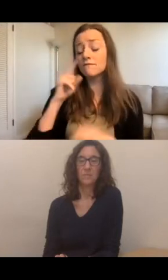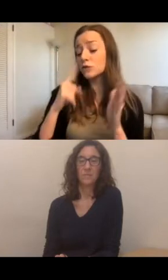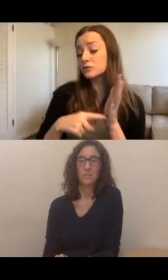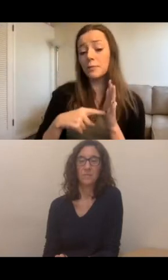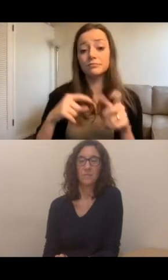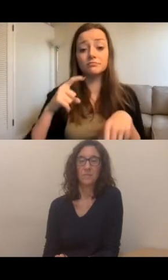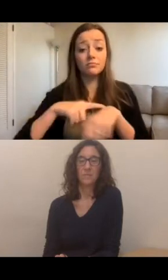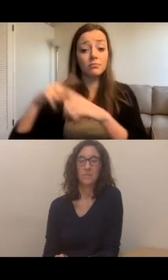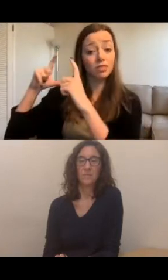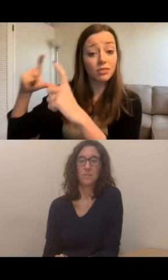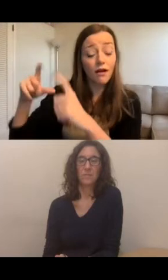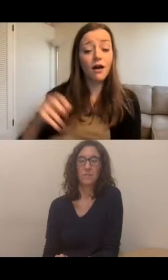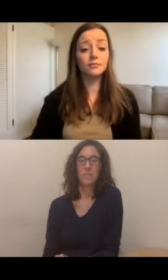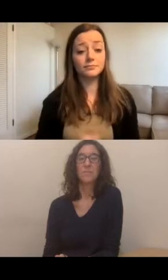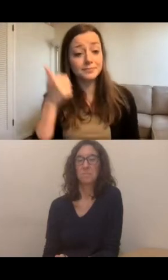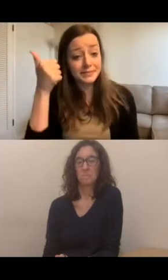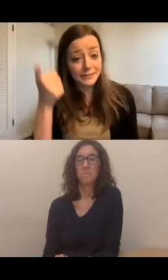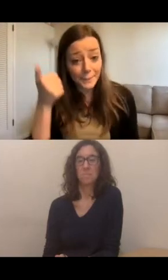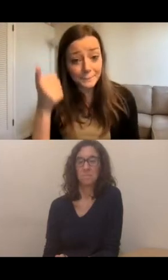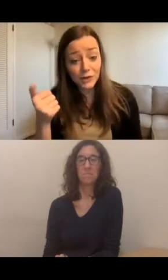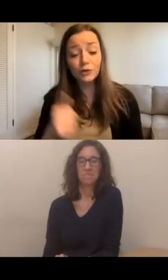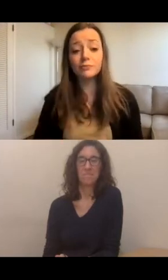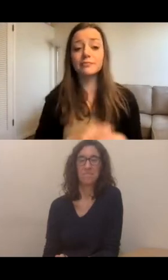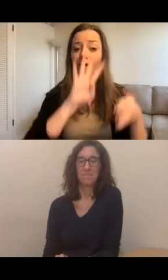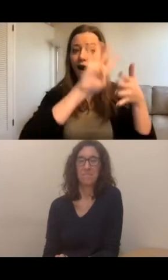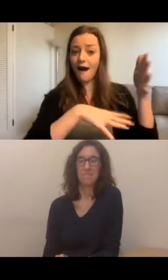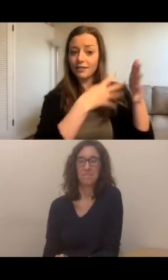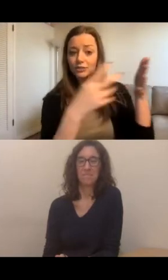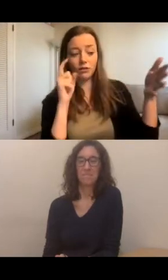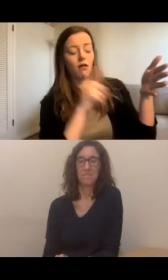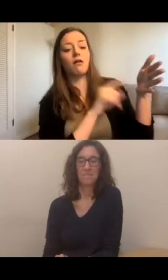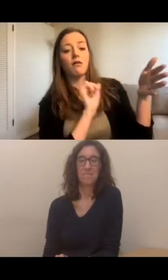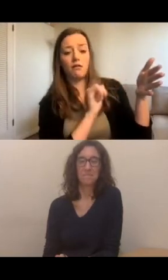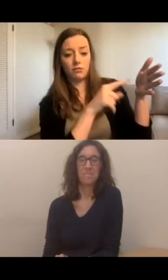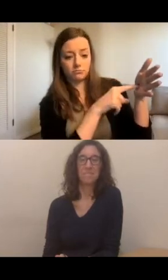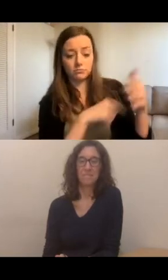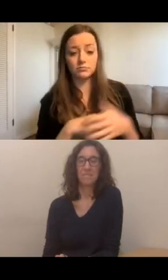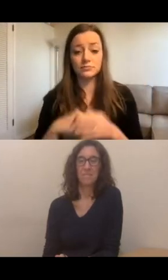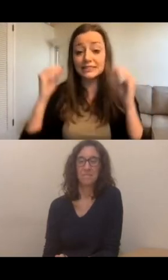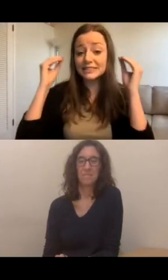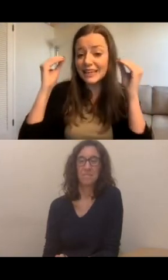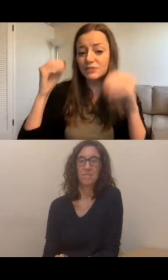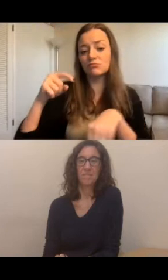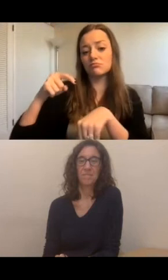Children could use external reminders, such as a clock, timer, or visual calendar.